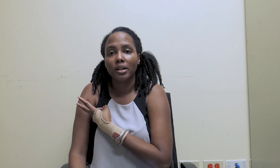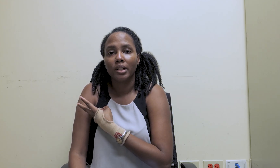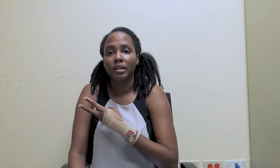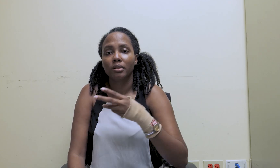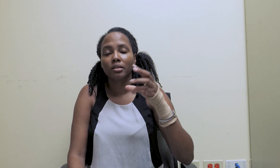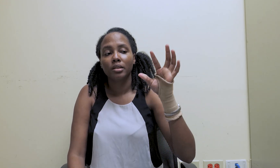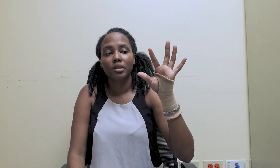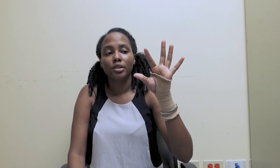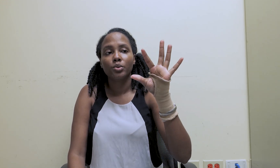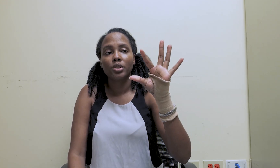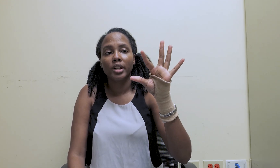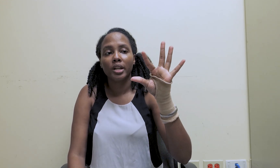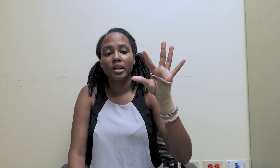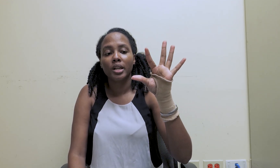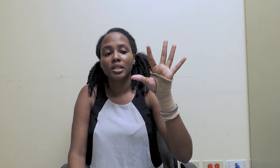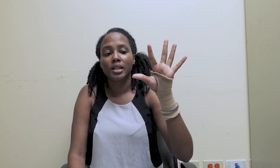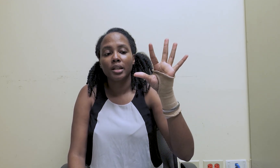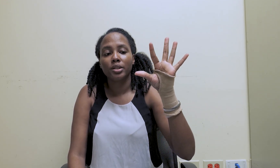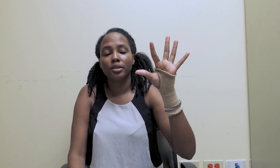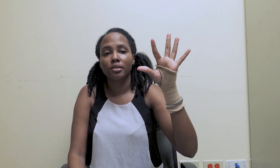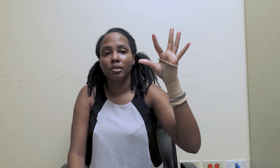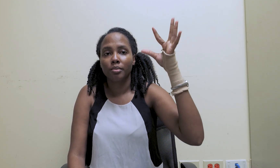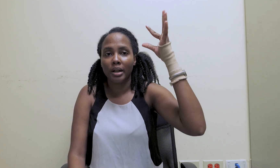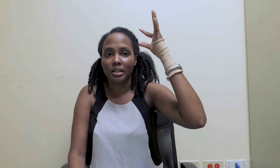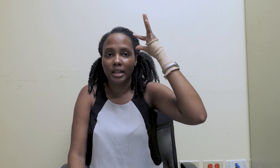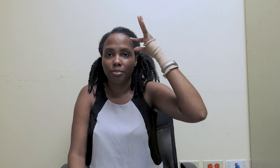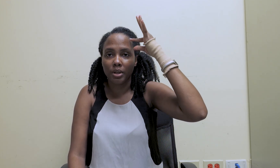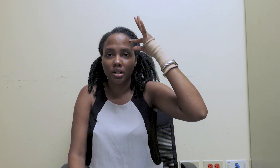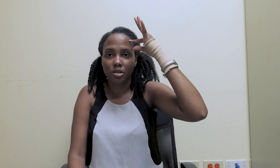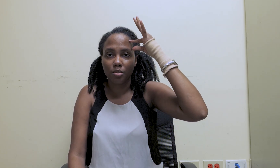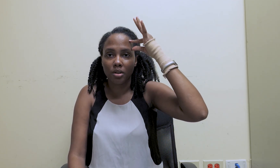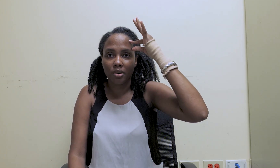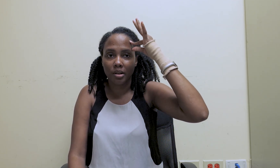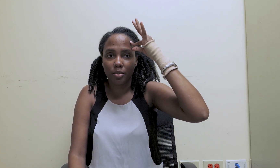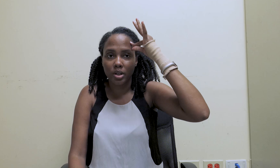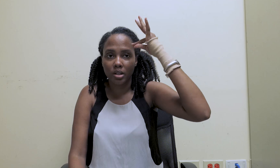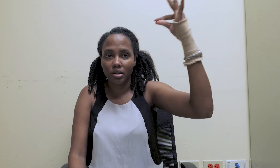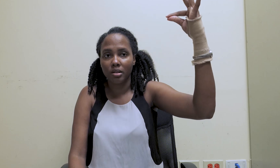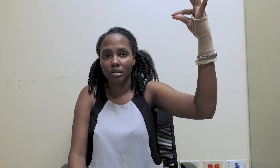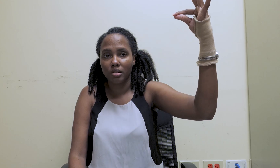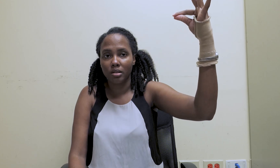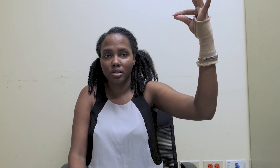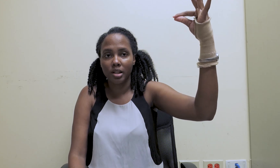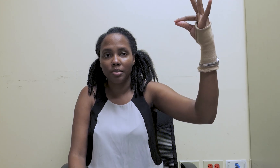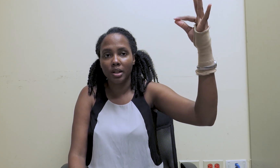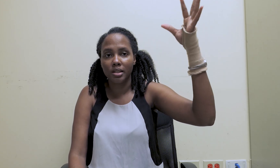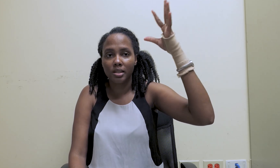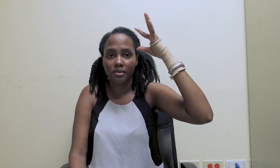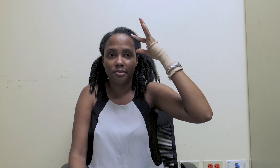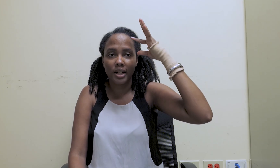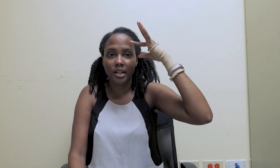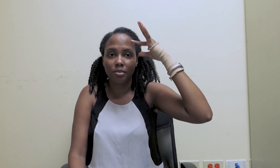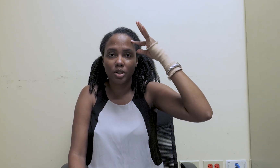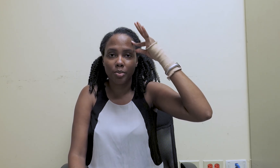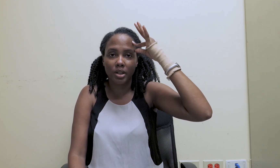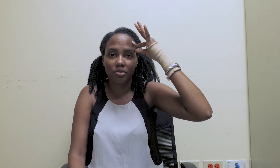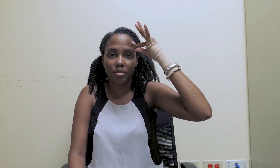barely. Use your index and your thumb. It's like you're picking something from your brain. The same thing as find, but you're picking it from your